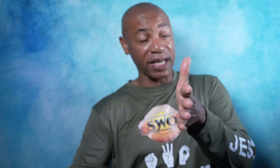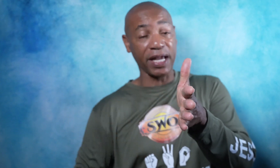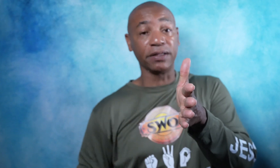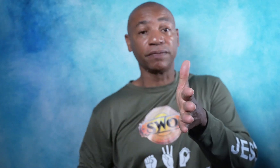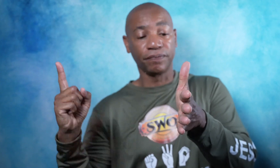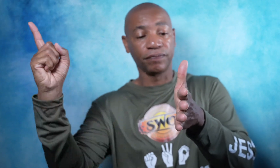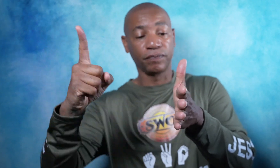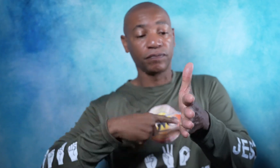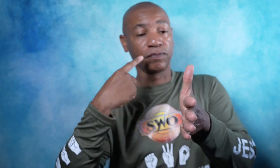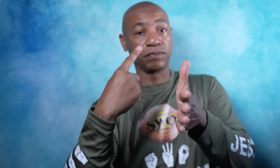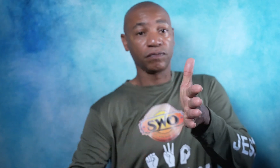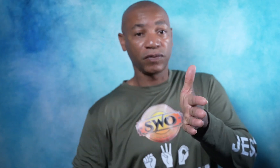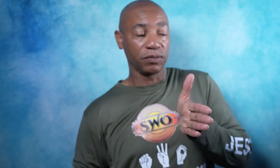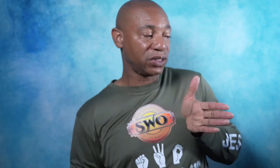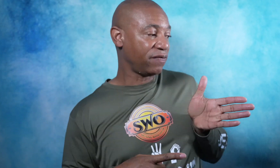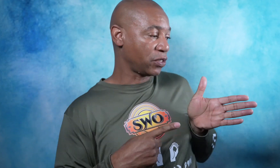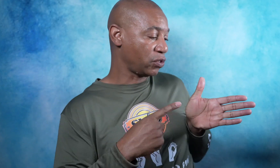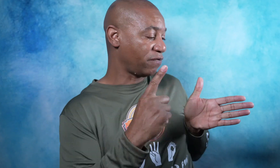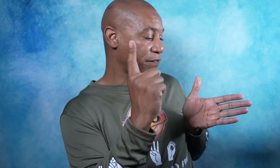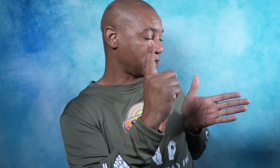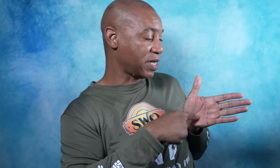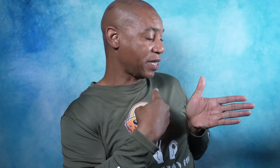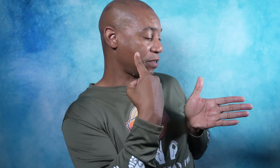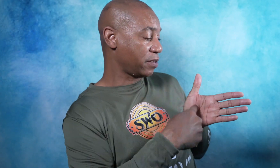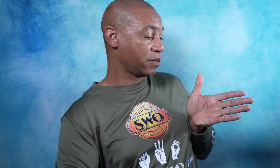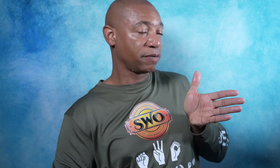hand. See if I can show you from the side.